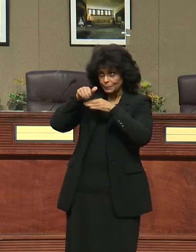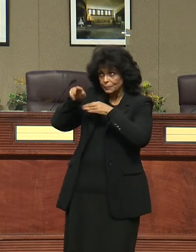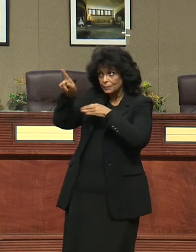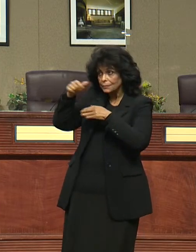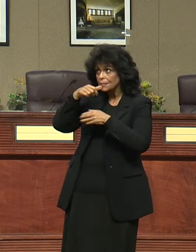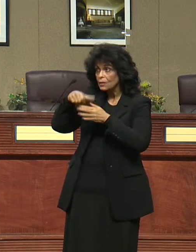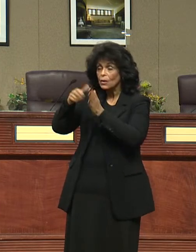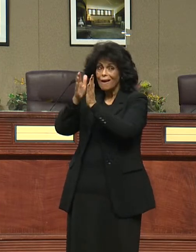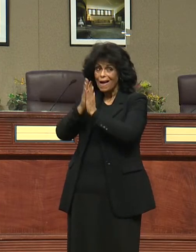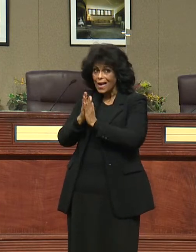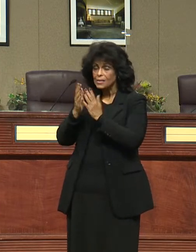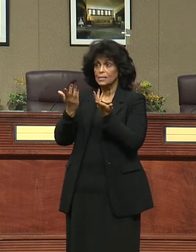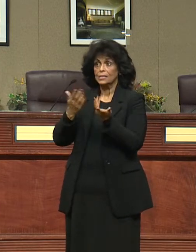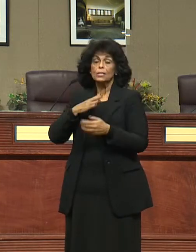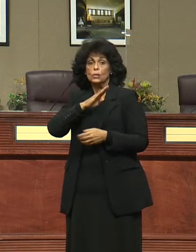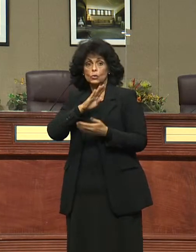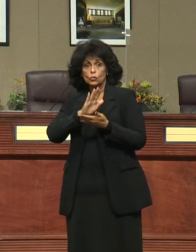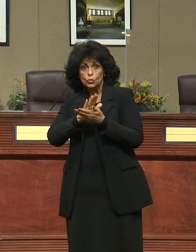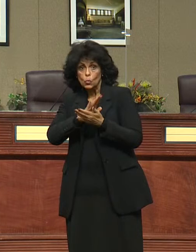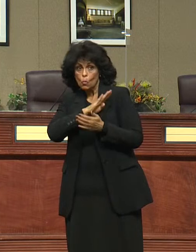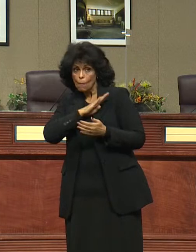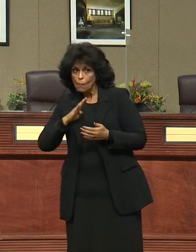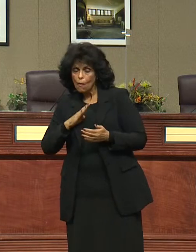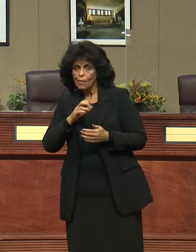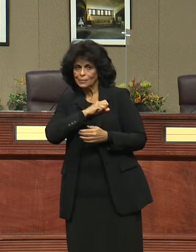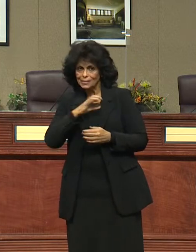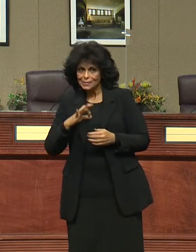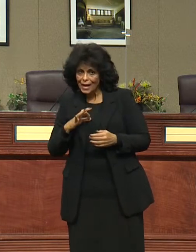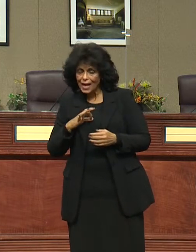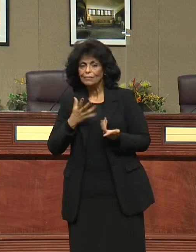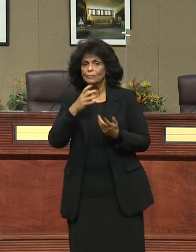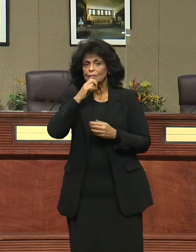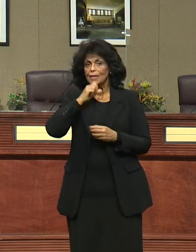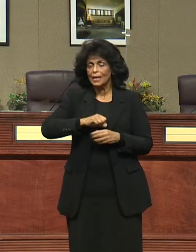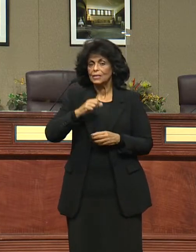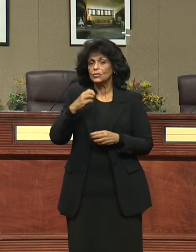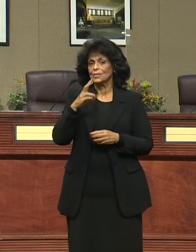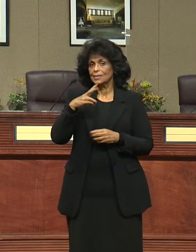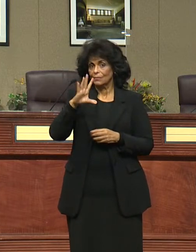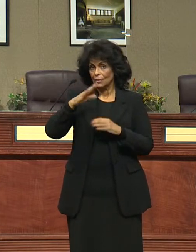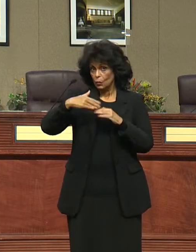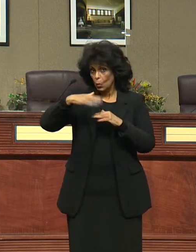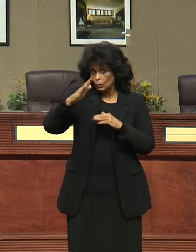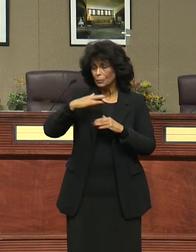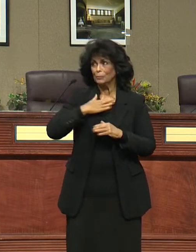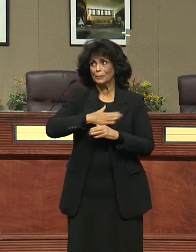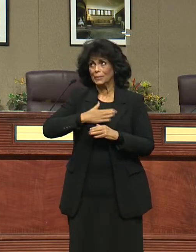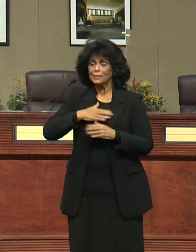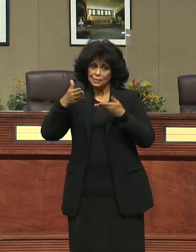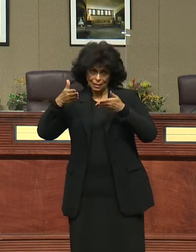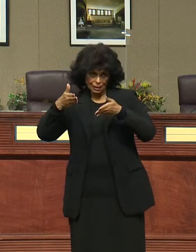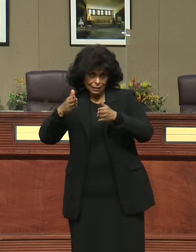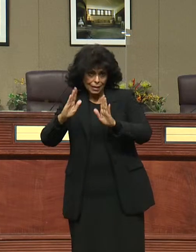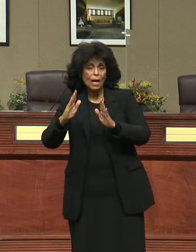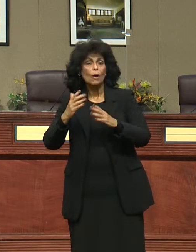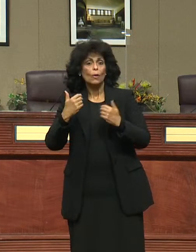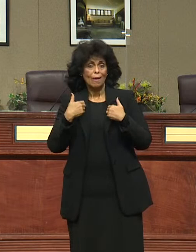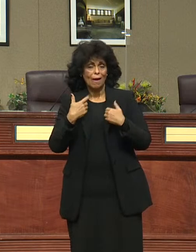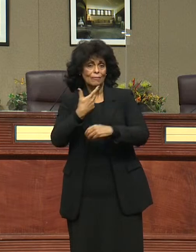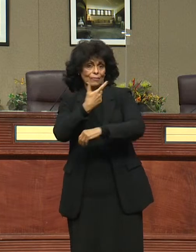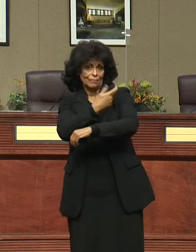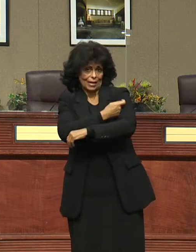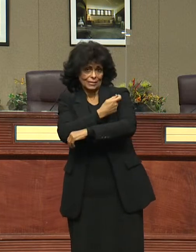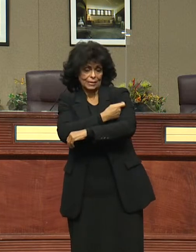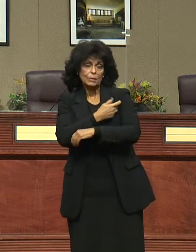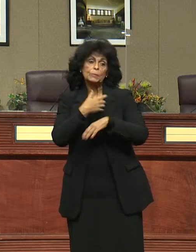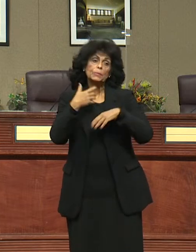that school board staff, teachers, and others who are 65 and older be allowed to be vaccinated.